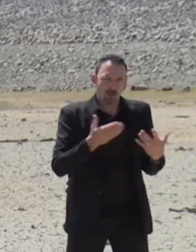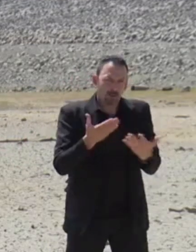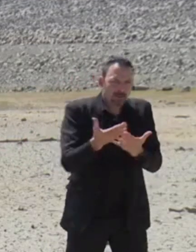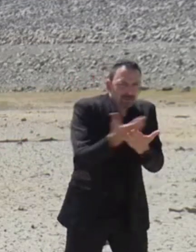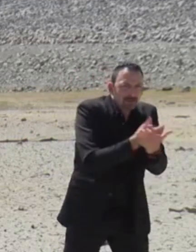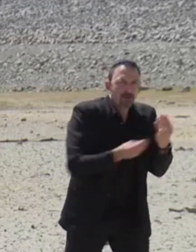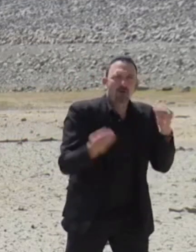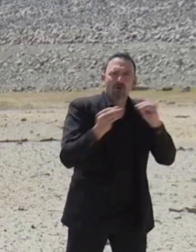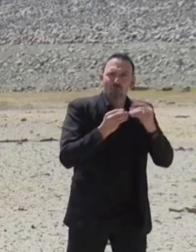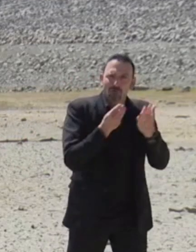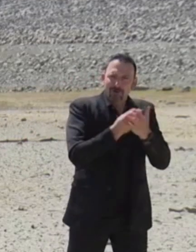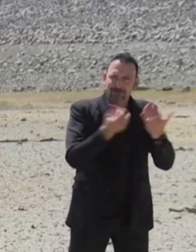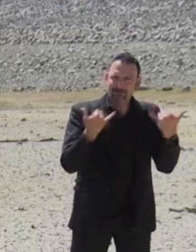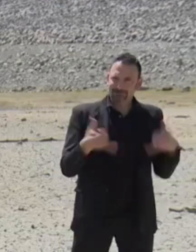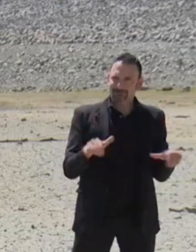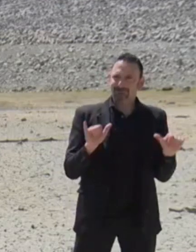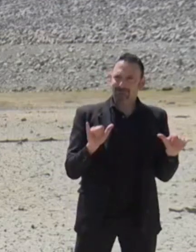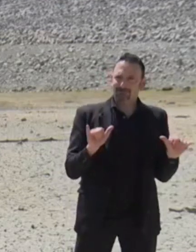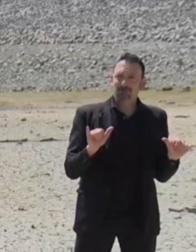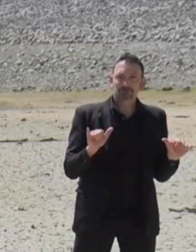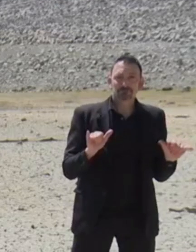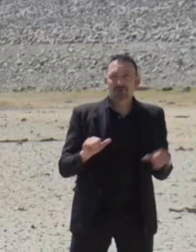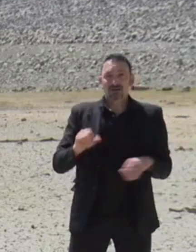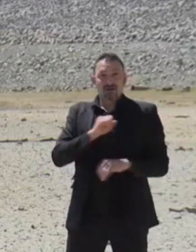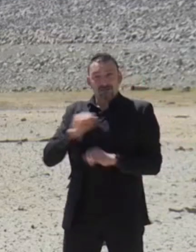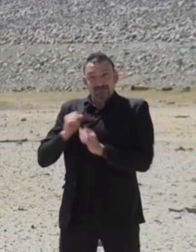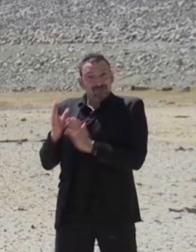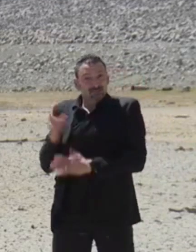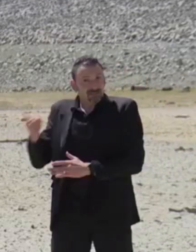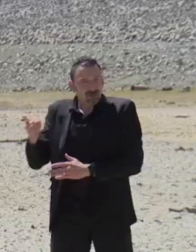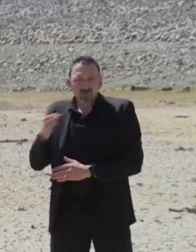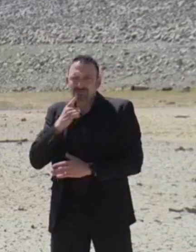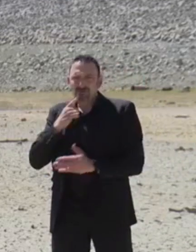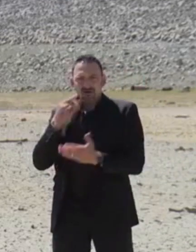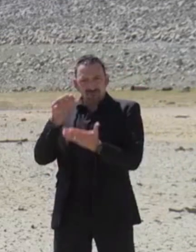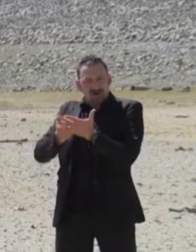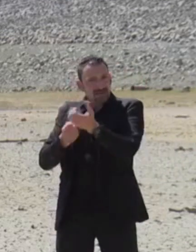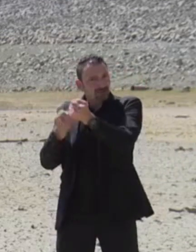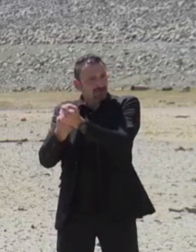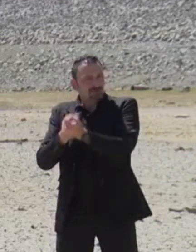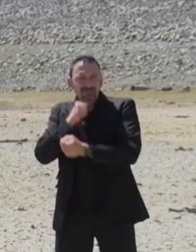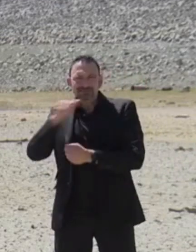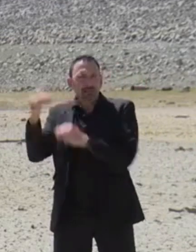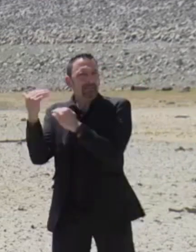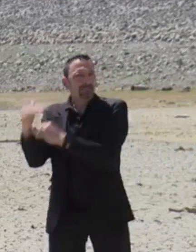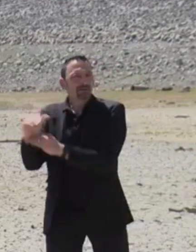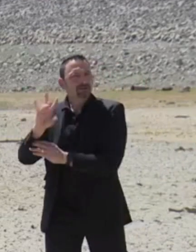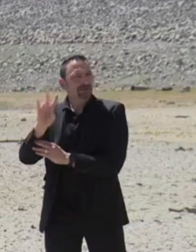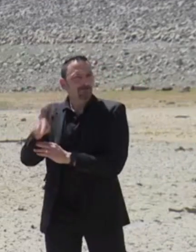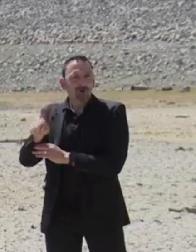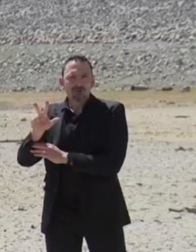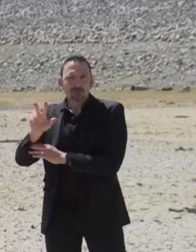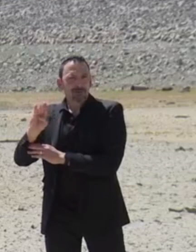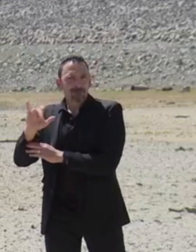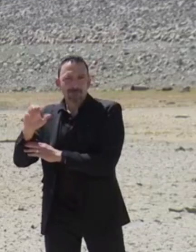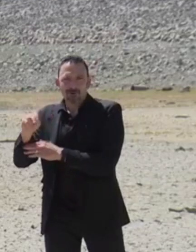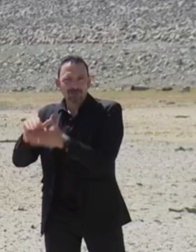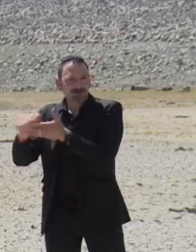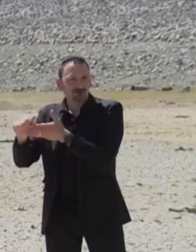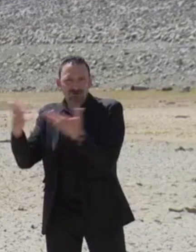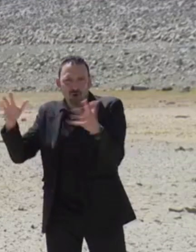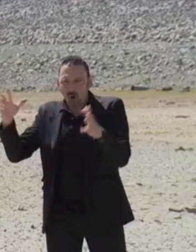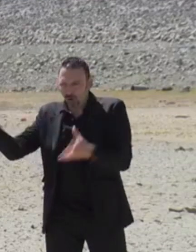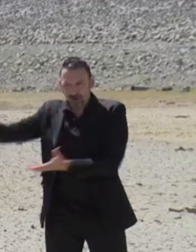support. As was noted by the senator, financial support is not just limited to the $7.3 billion that's already been